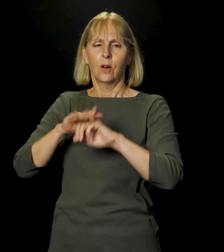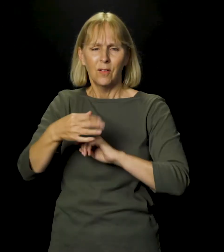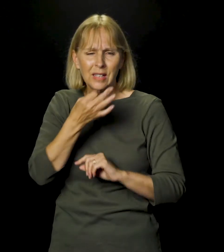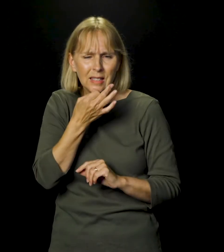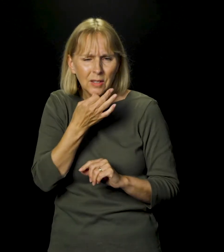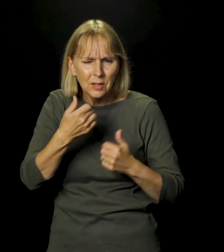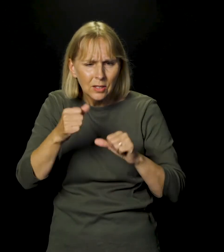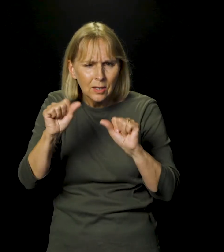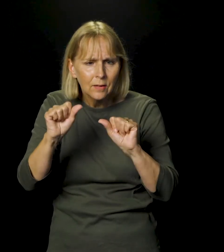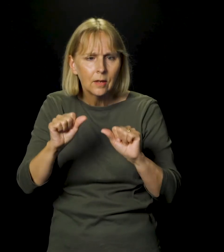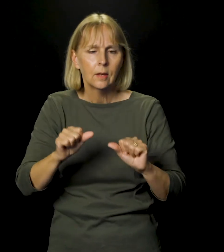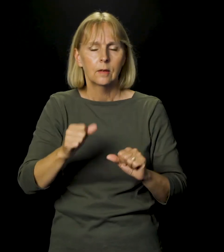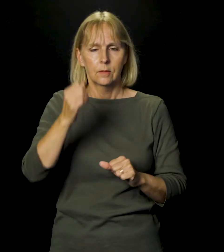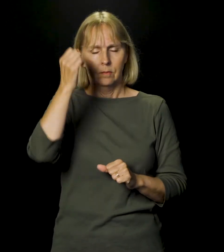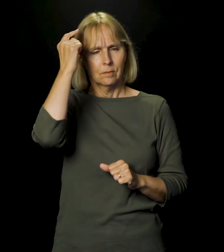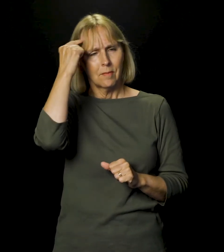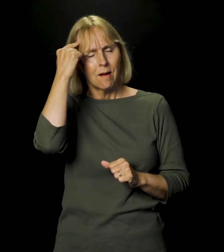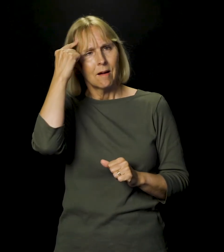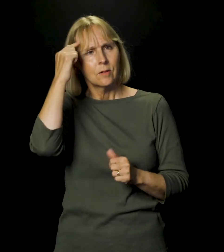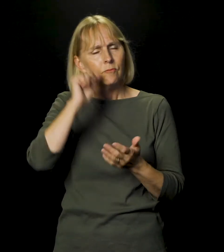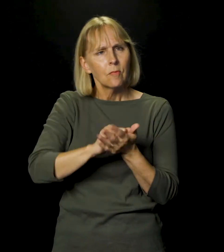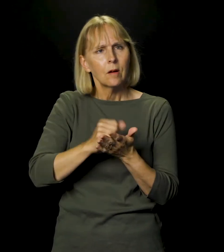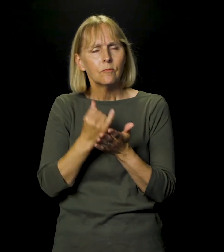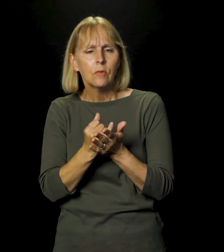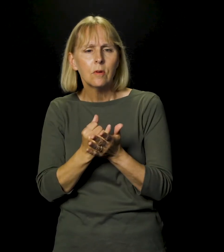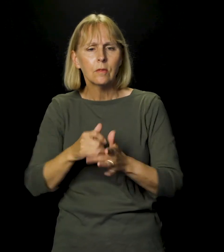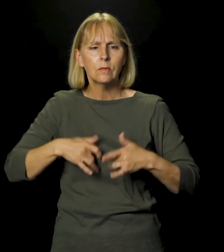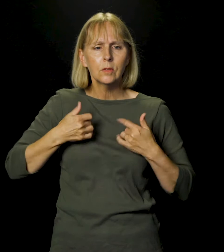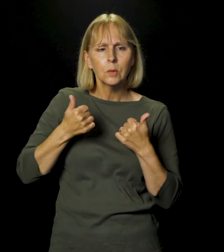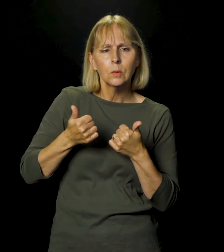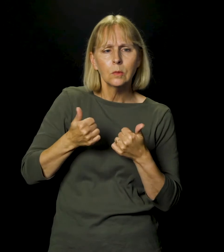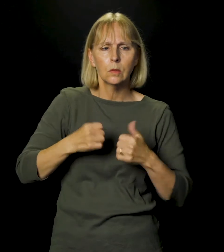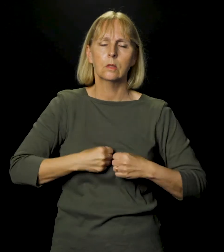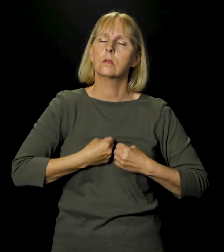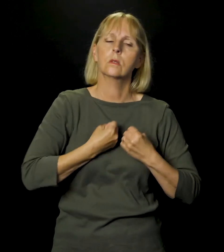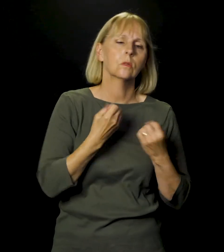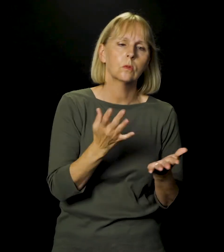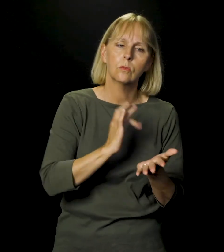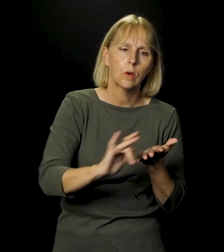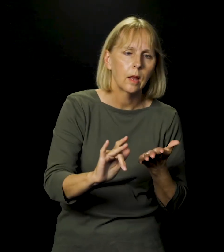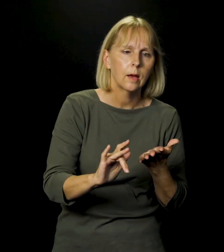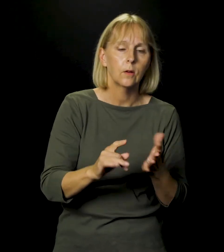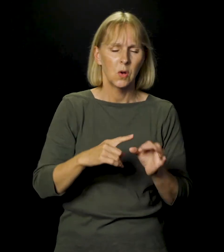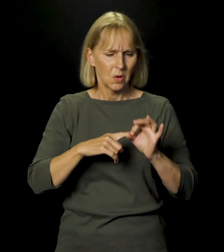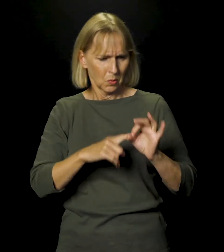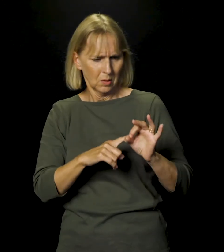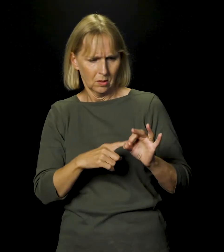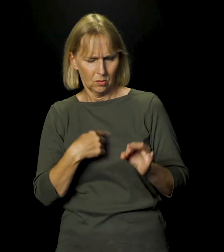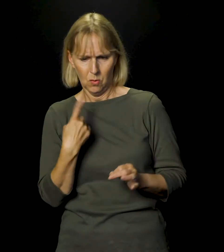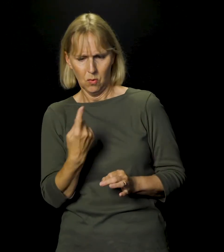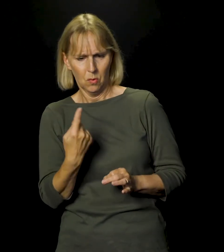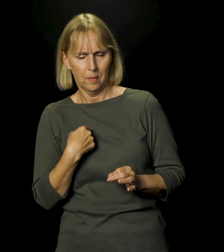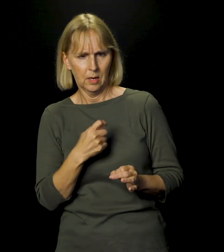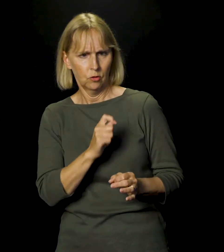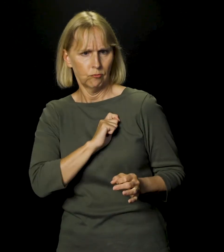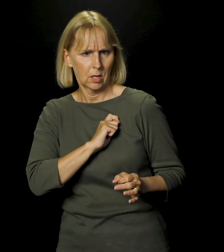exhausted conscience. You might have questions about what or who you can trust. And you might have experienced where you engage in